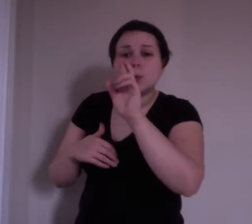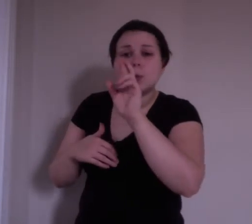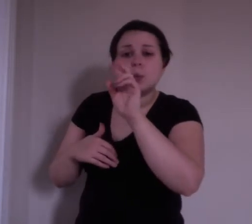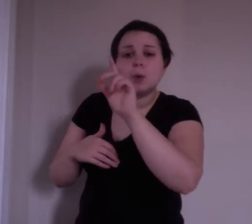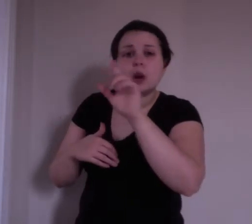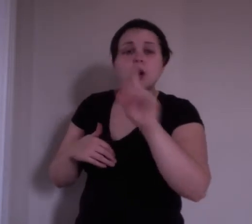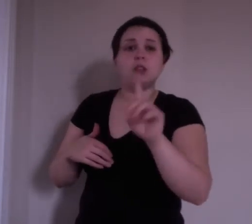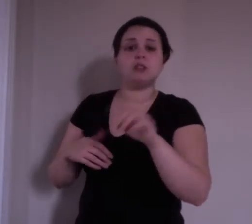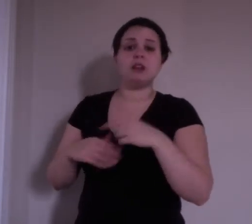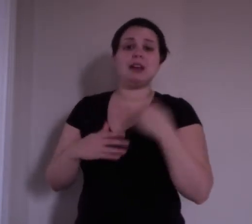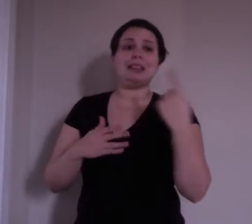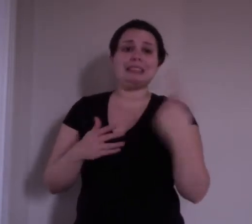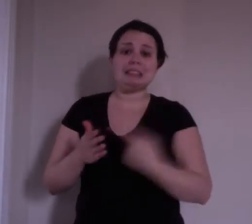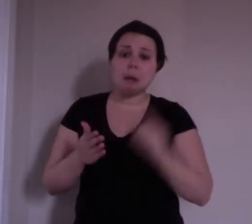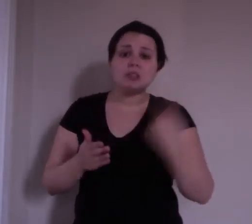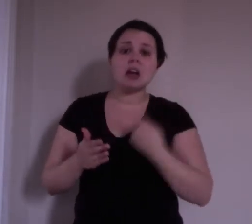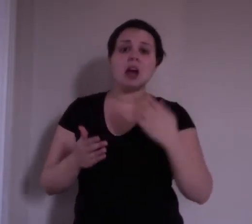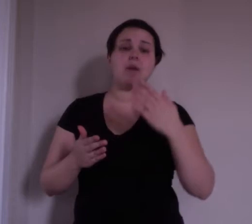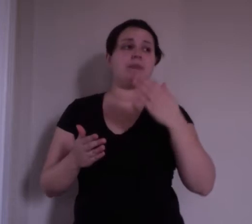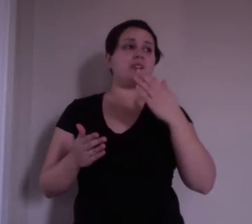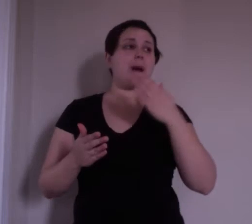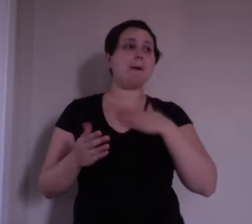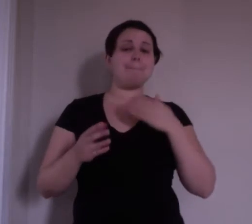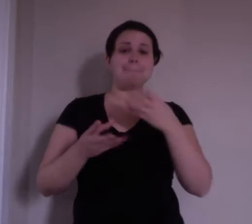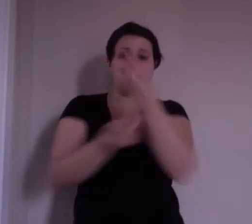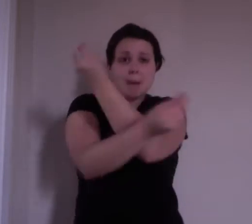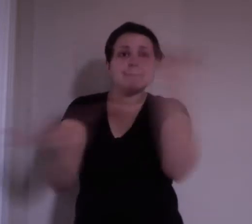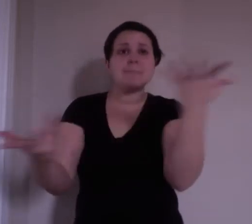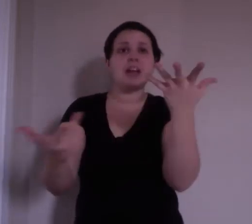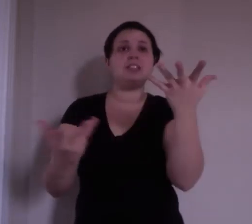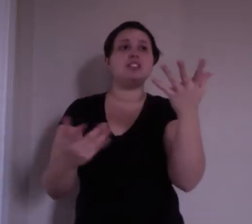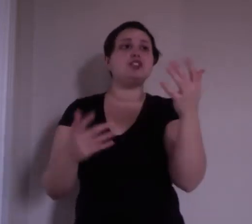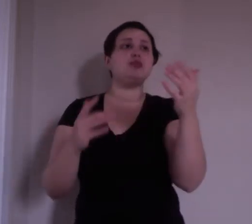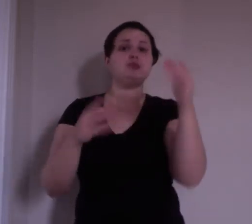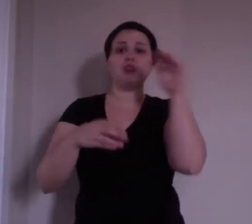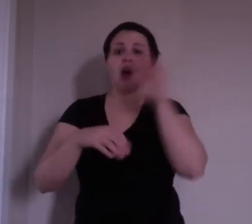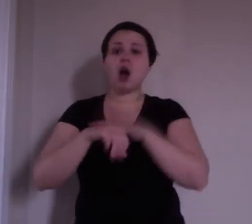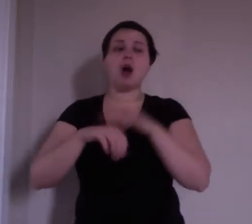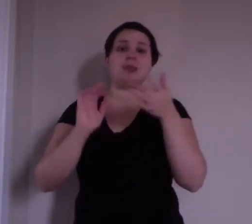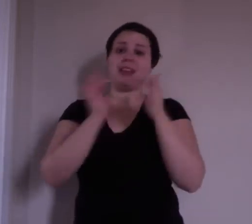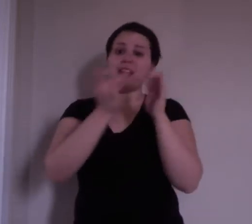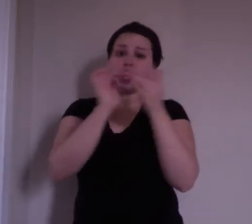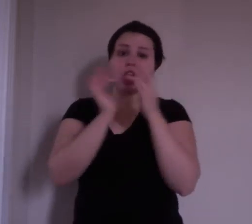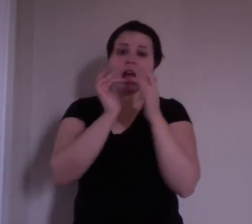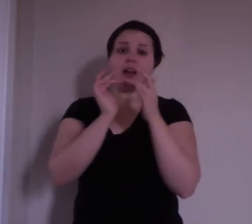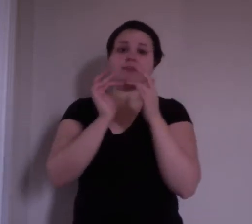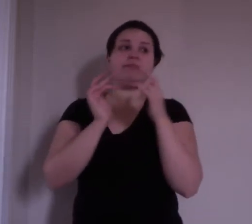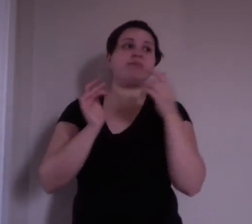my message goes viral, with me being led away from the scene in handcuffs.